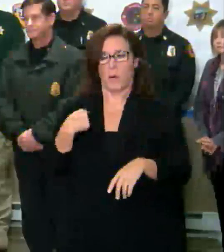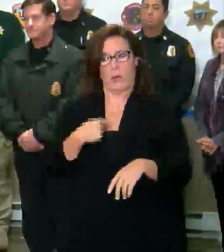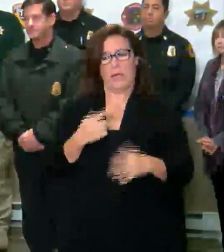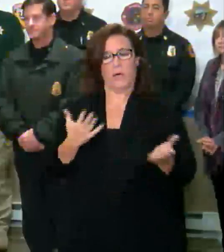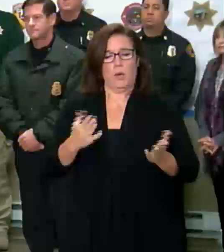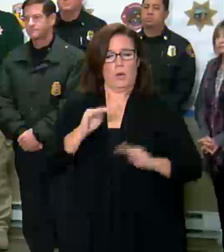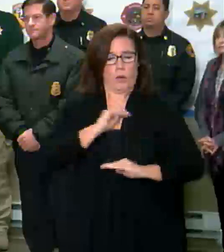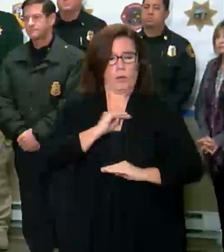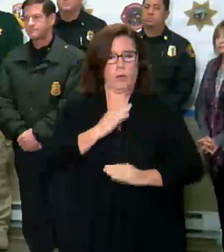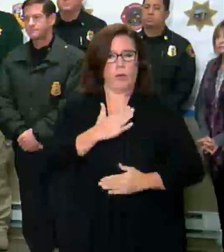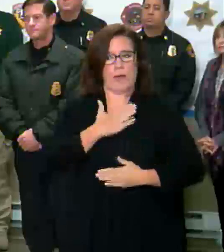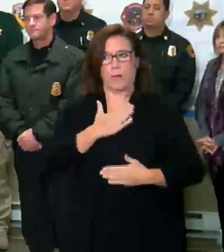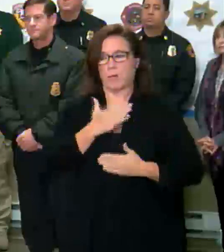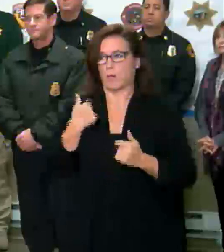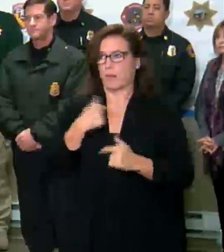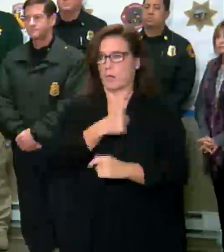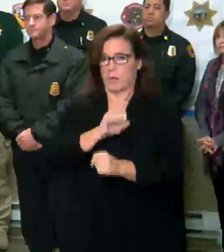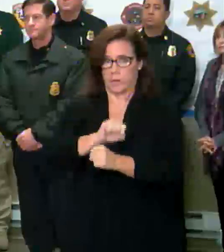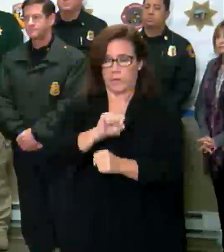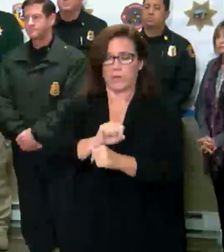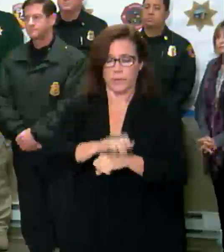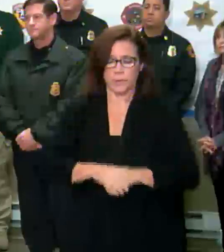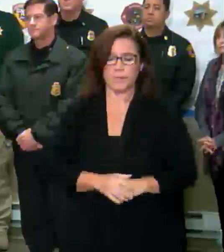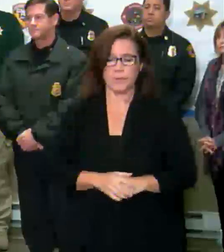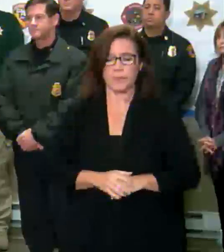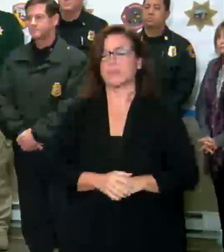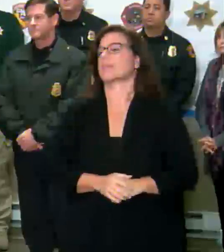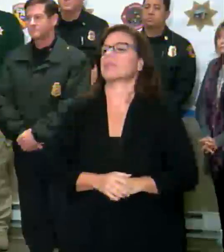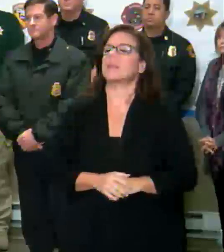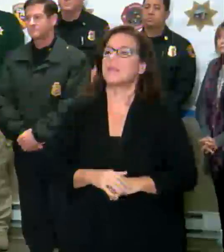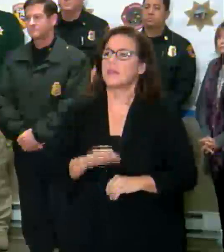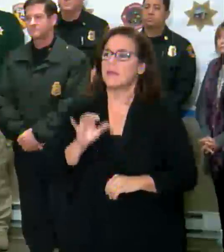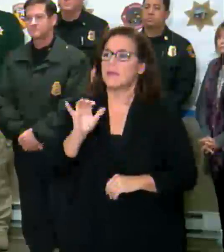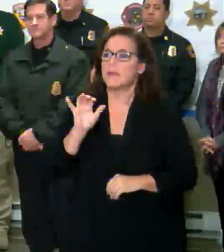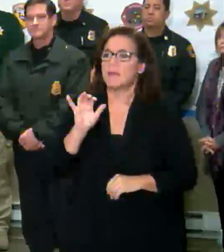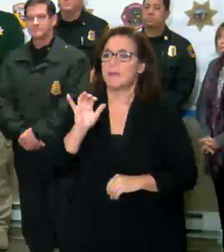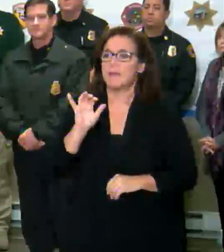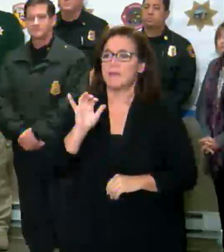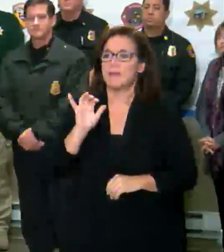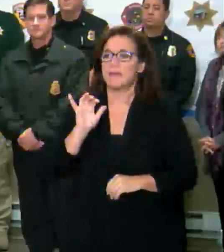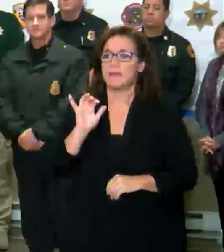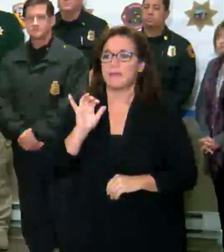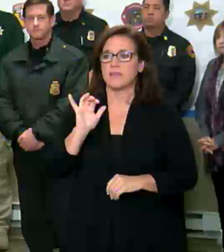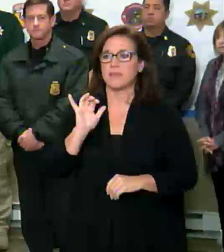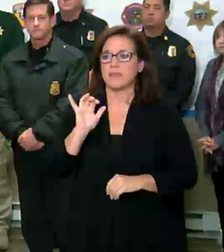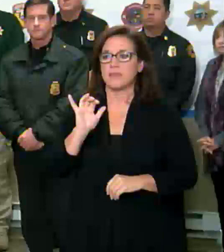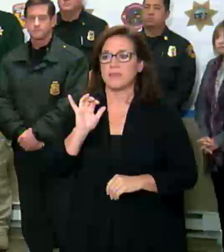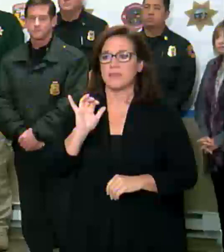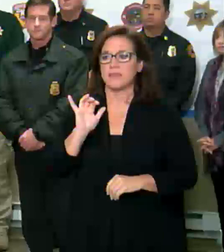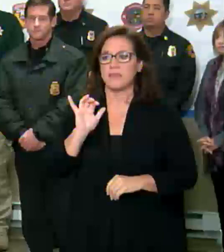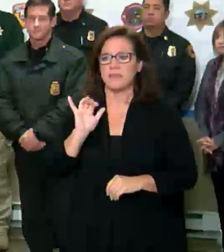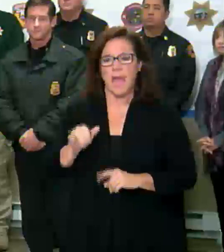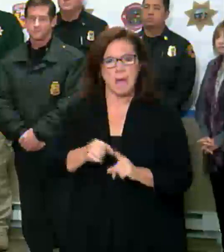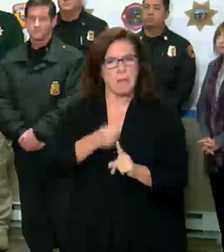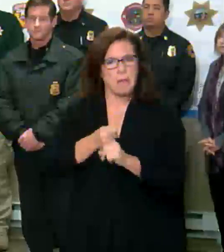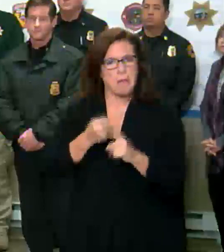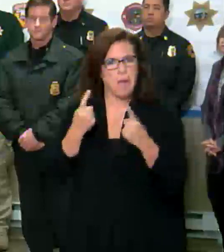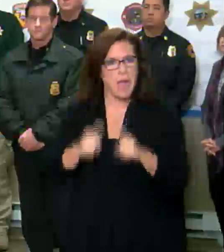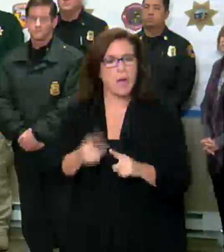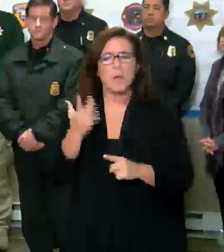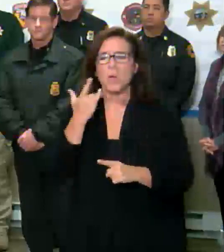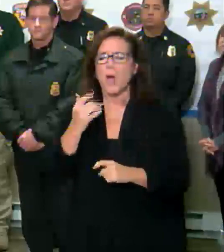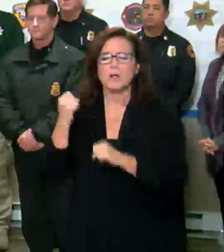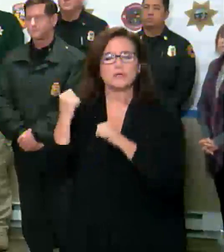that progress. This has been a significant, long, protracted Santa Ana wind event that continues